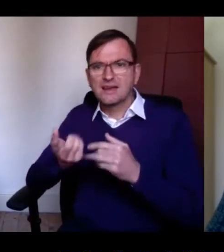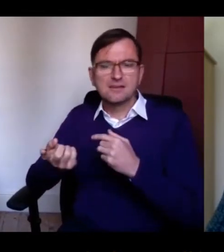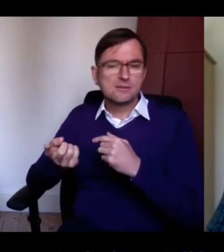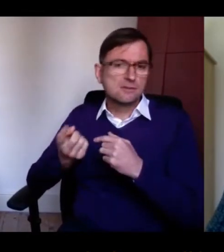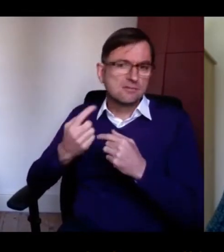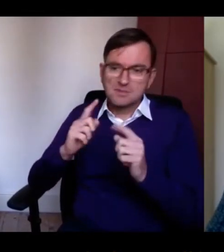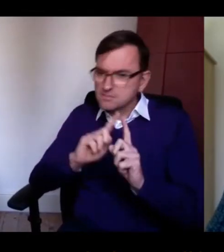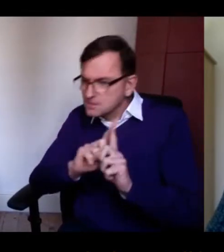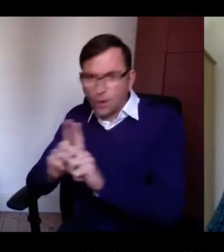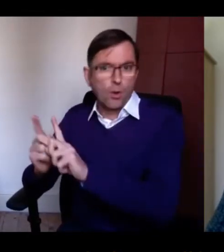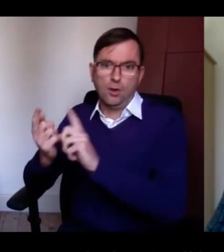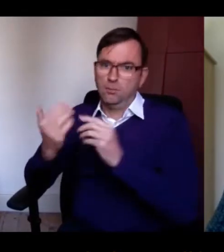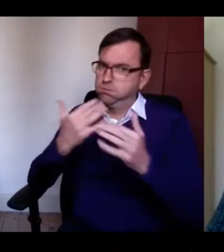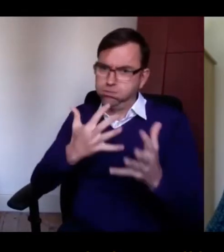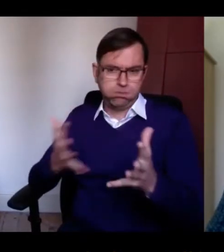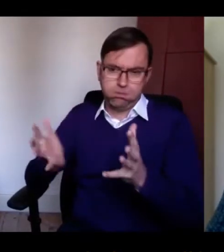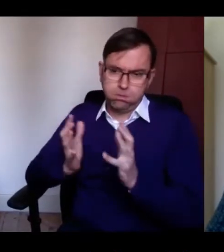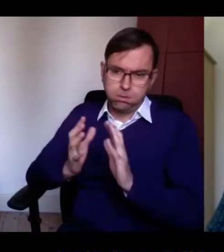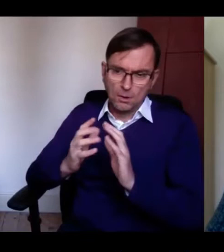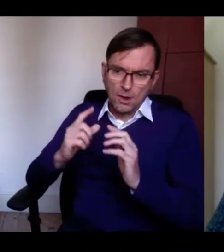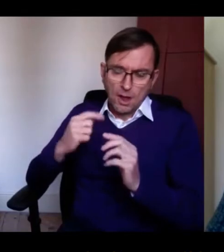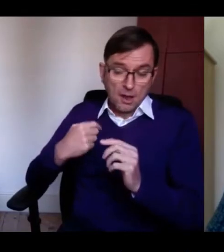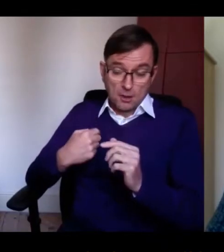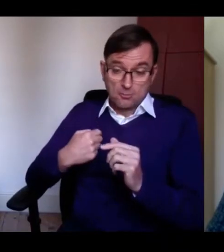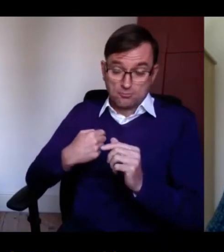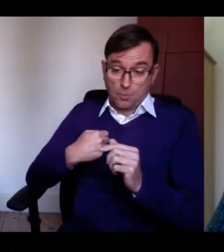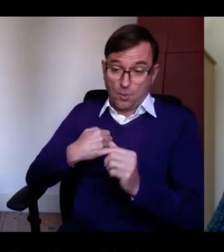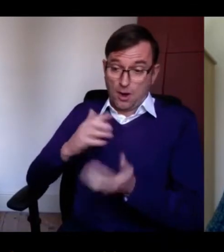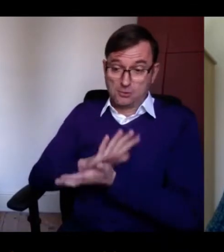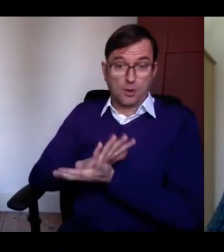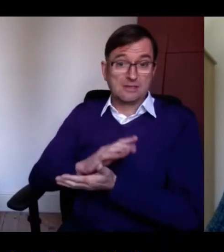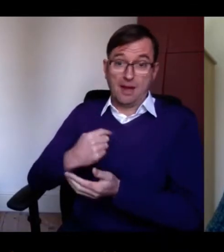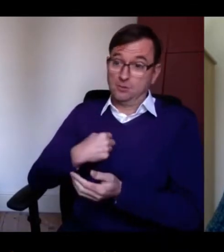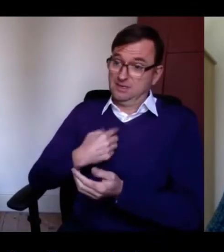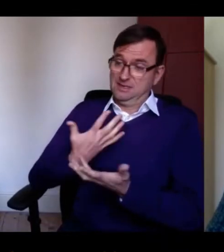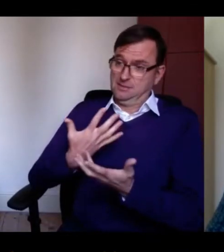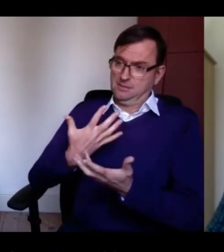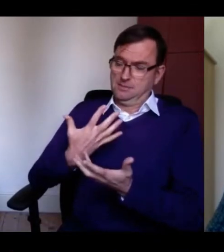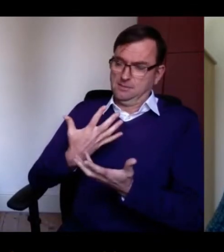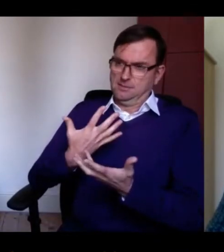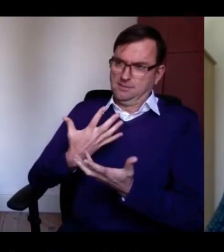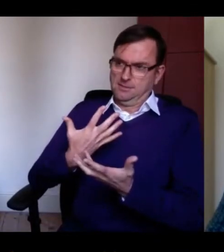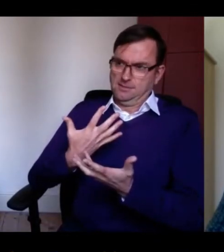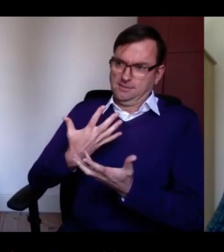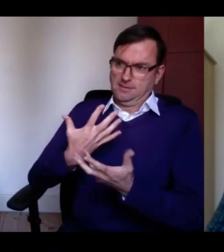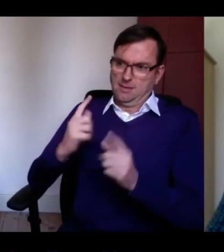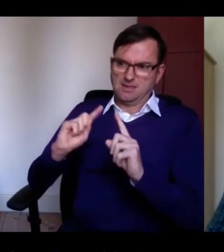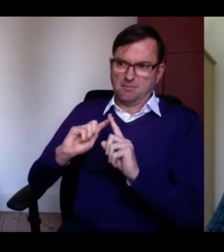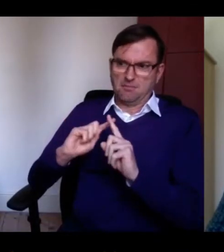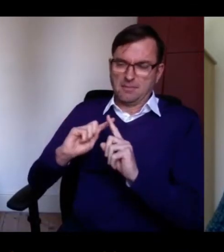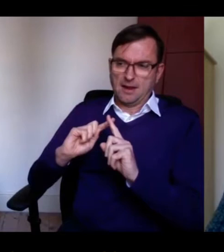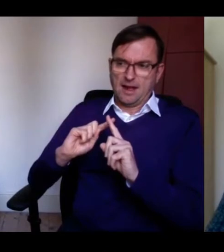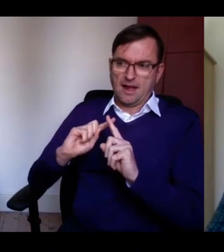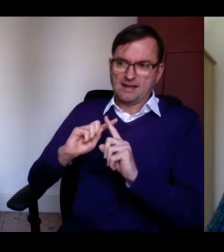Again, it was talking about how I communicate, um, how I am able to communicate with people outside